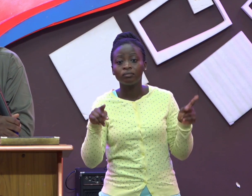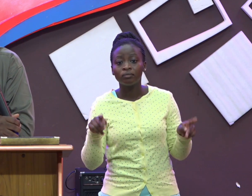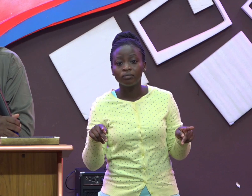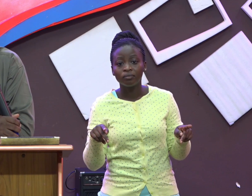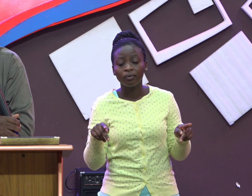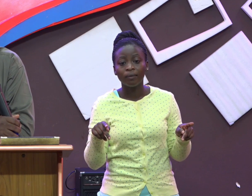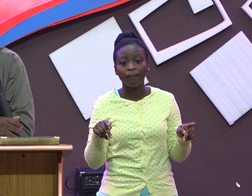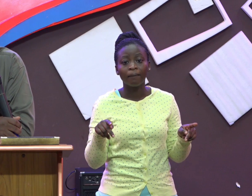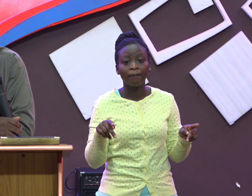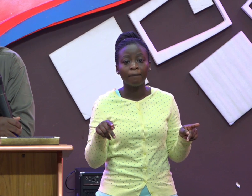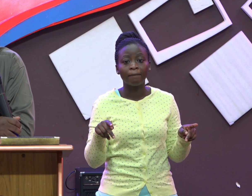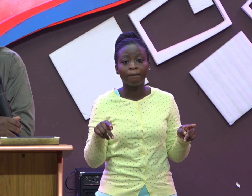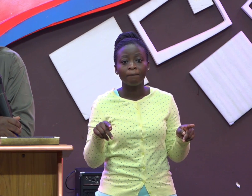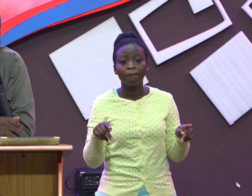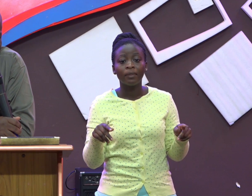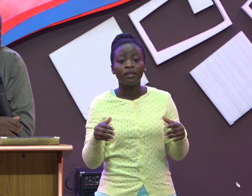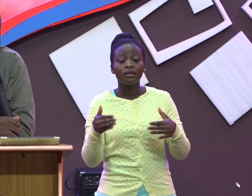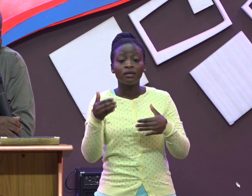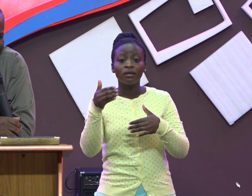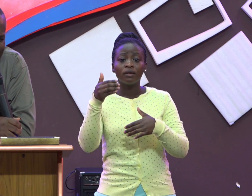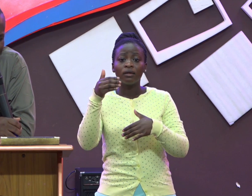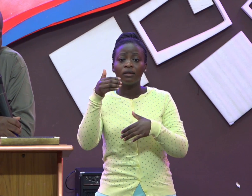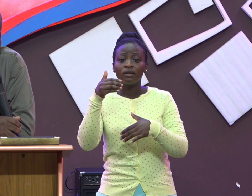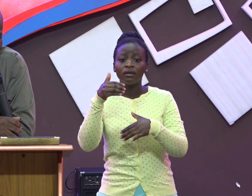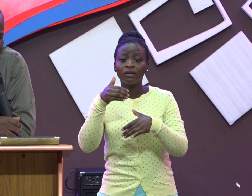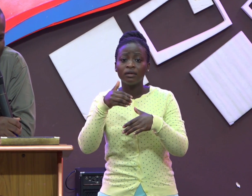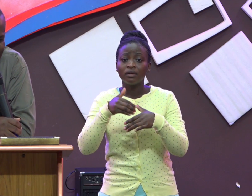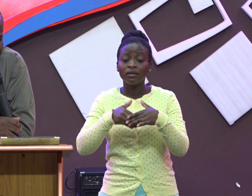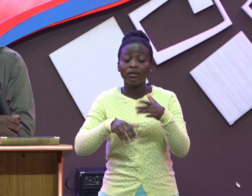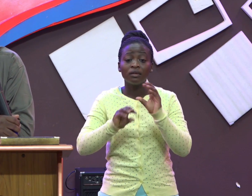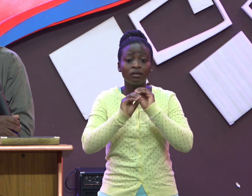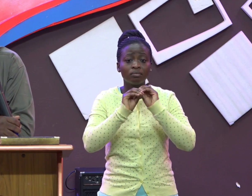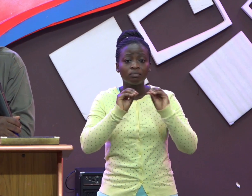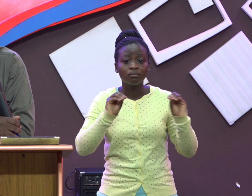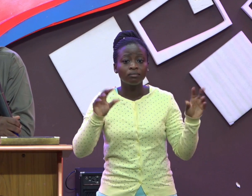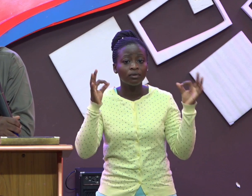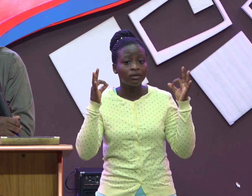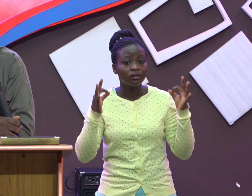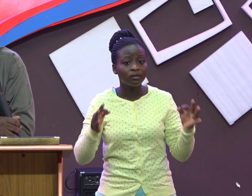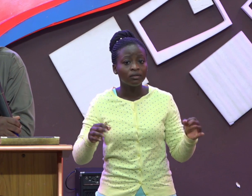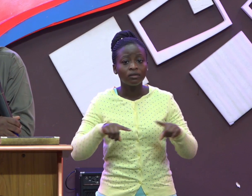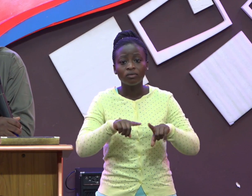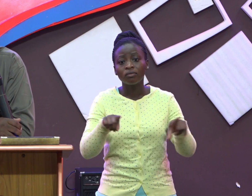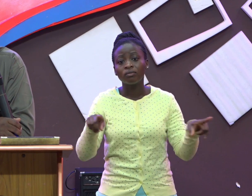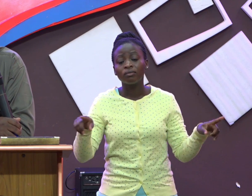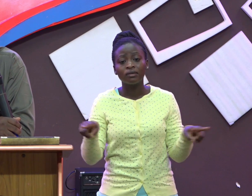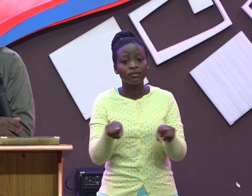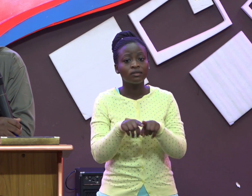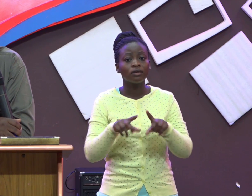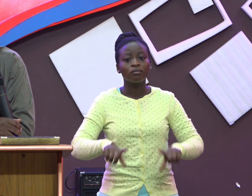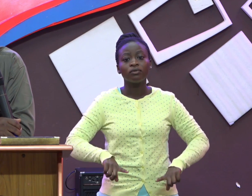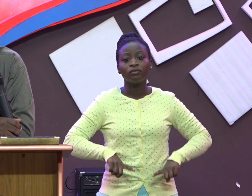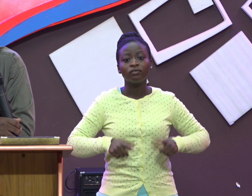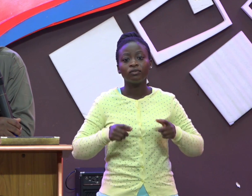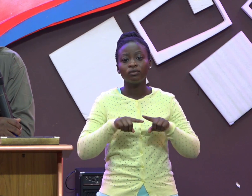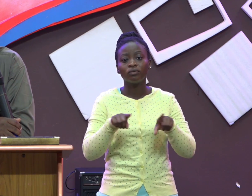we do like others. In lack, we feel like we are also dried up, we are lacking.